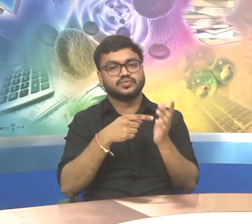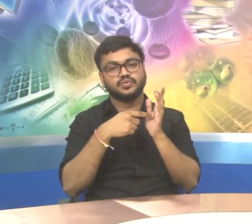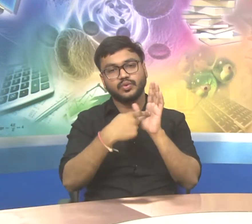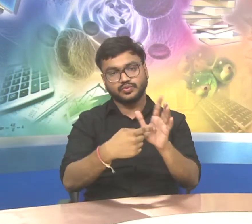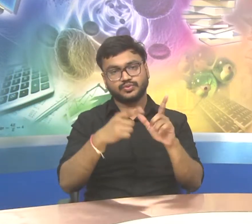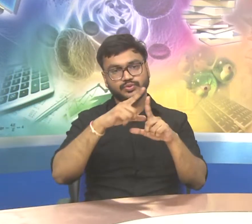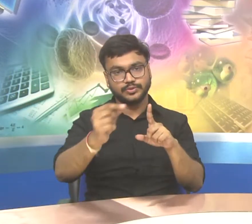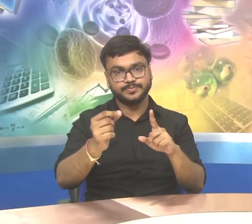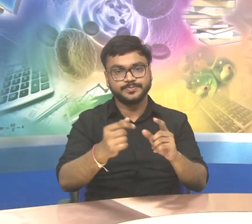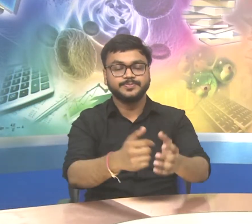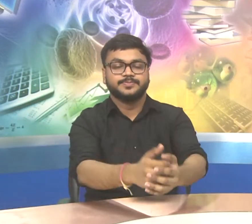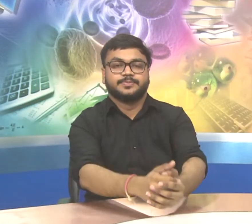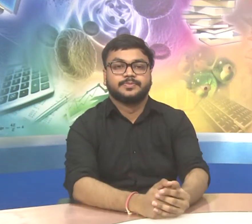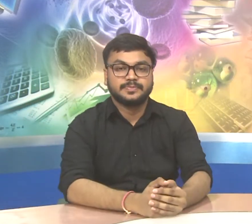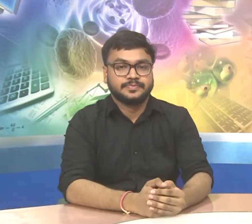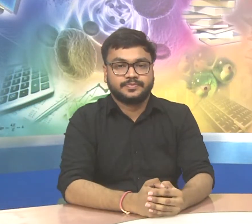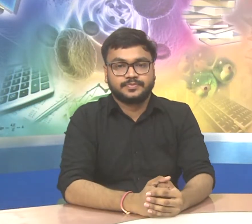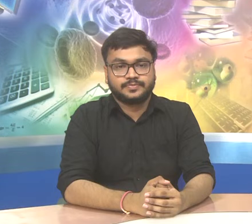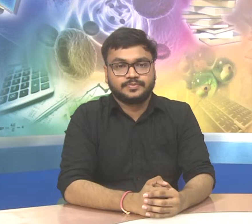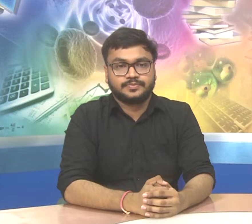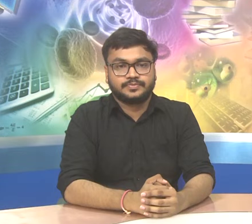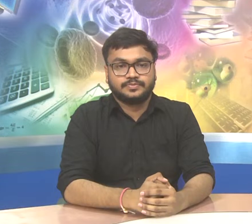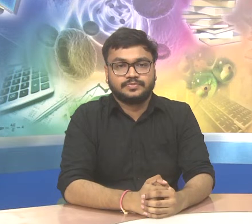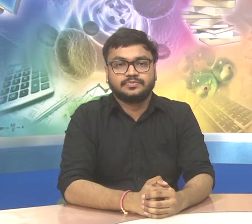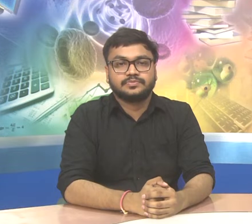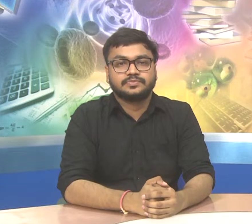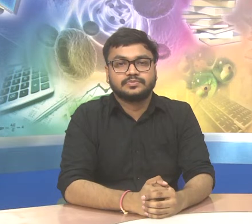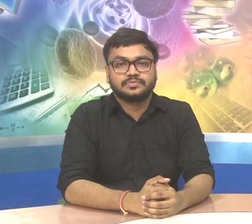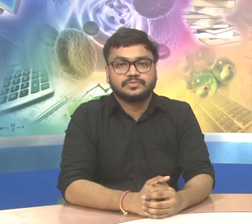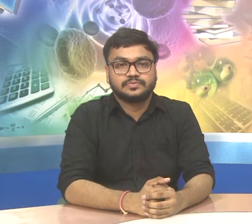This will help you understand how Earth is placed.